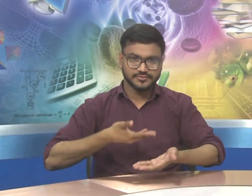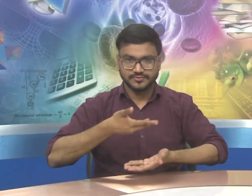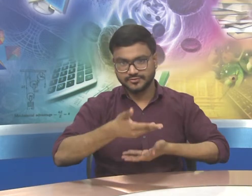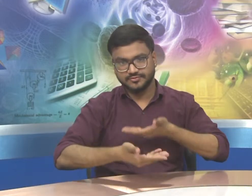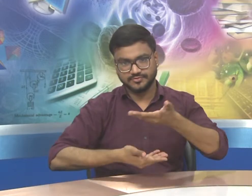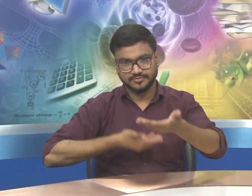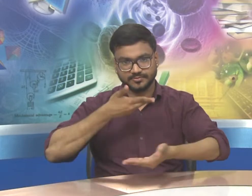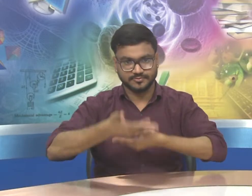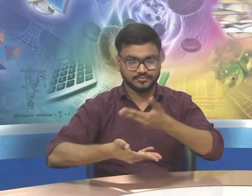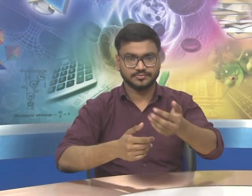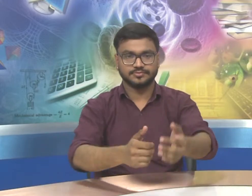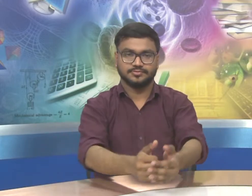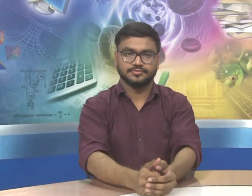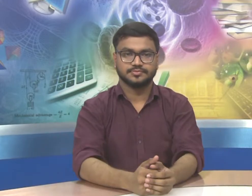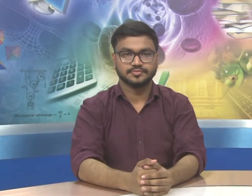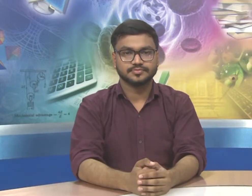Welcome back to our classes.